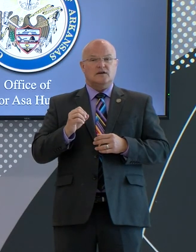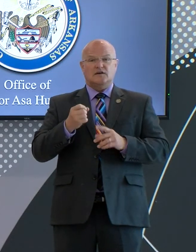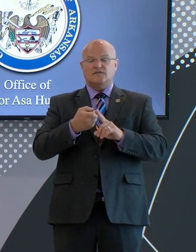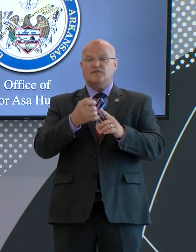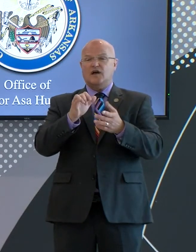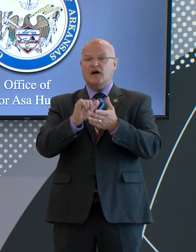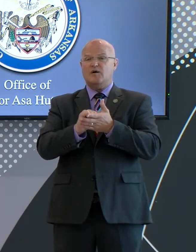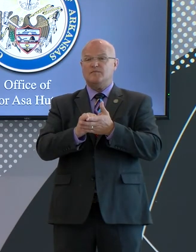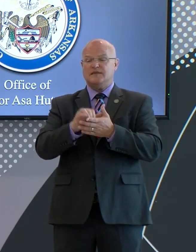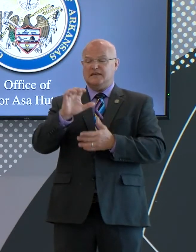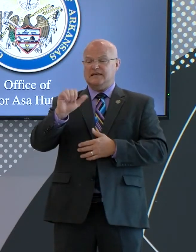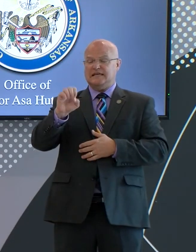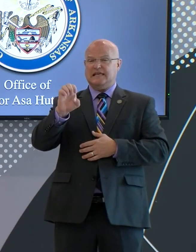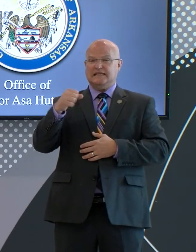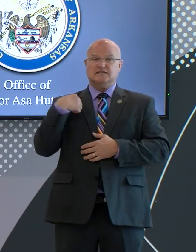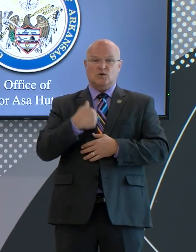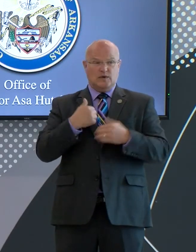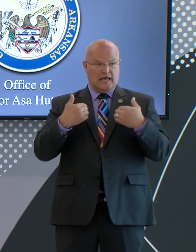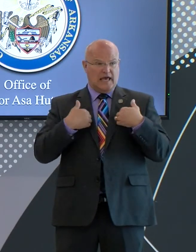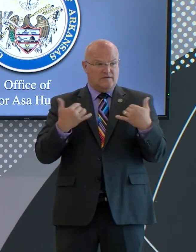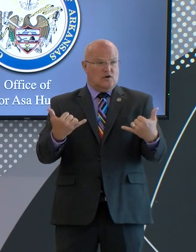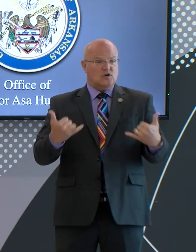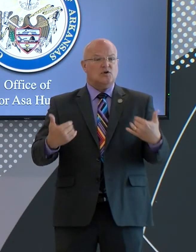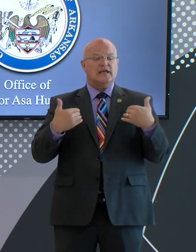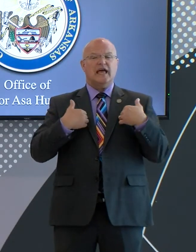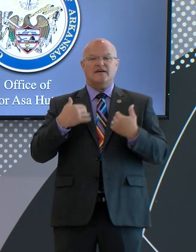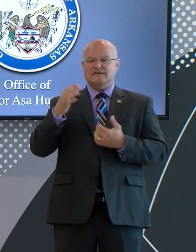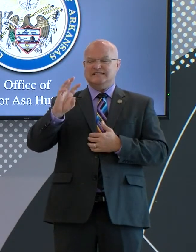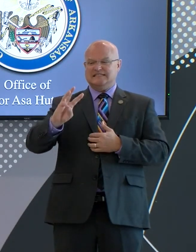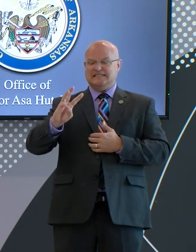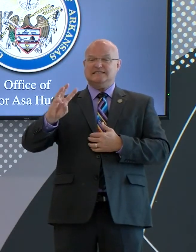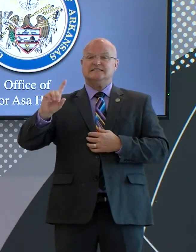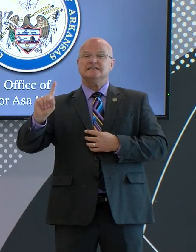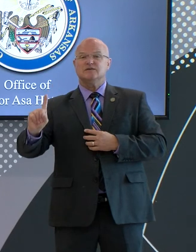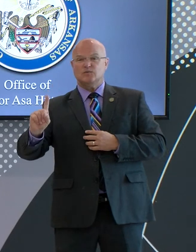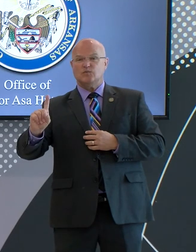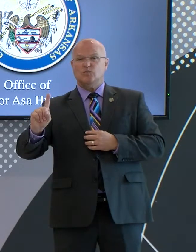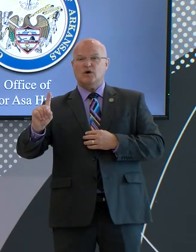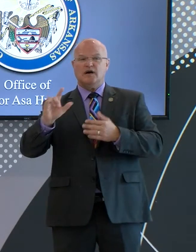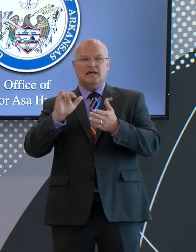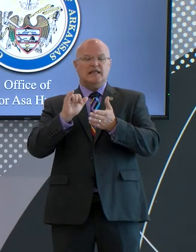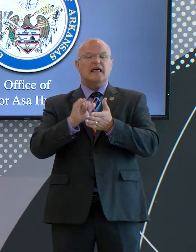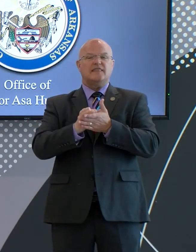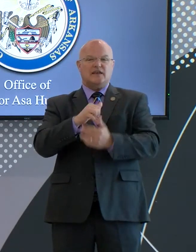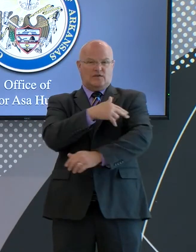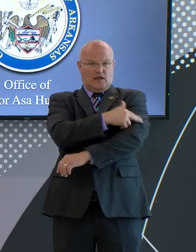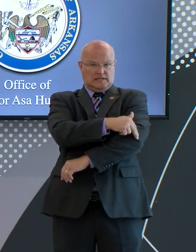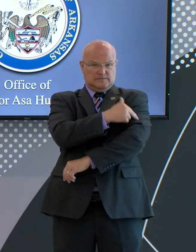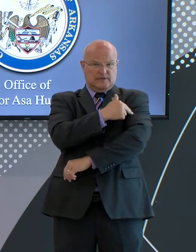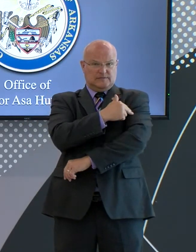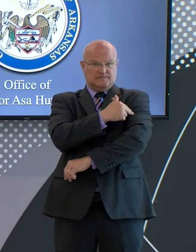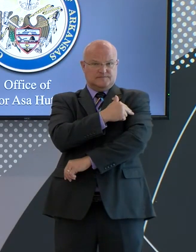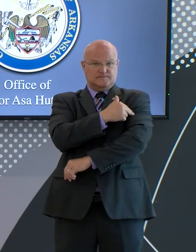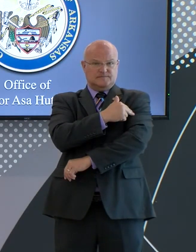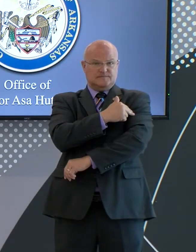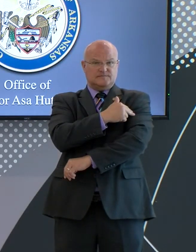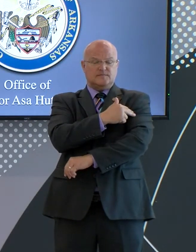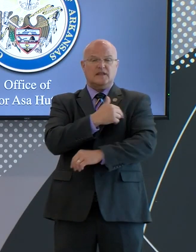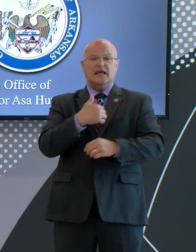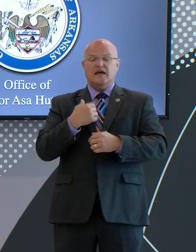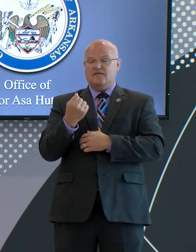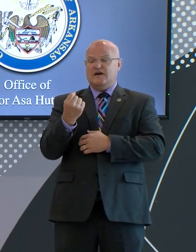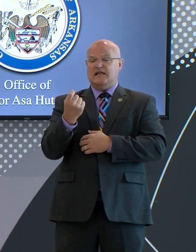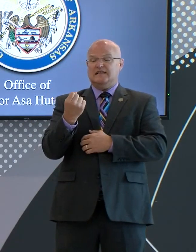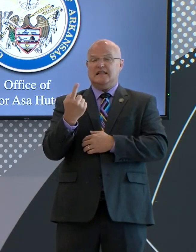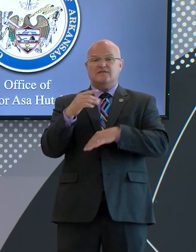Of the cases that we've had, we currently have 61 that are hospitalized. We have